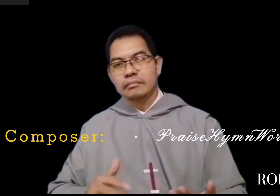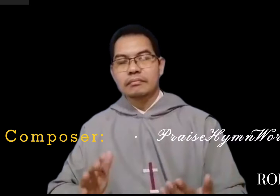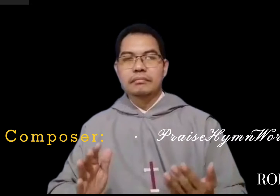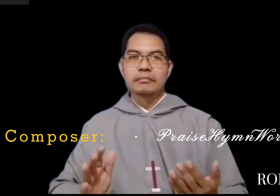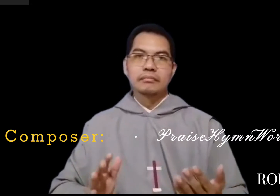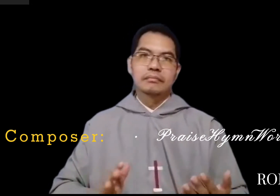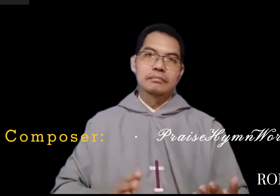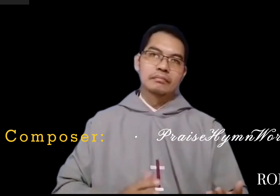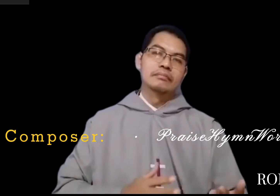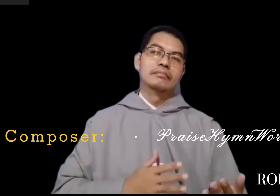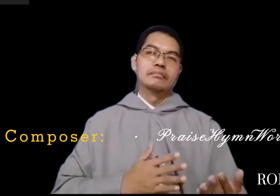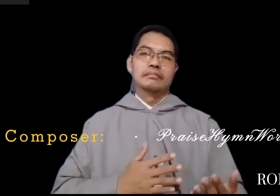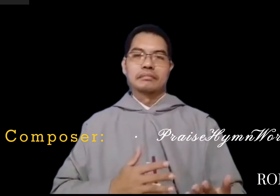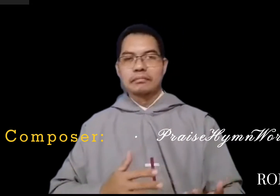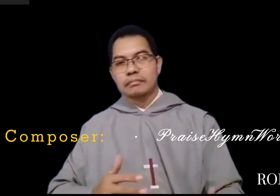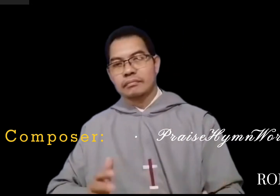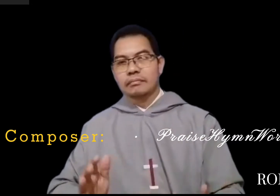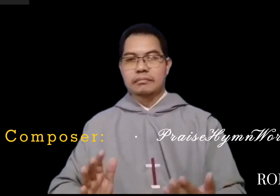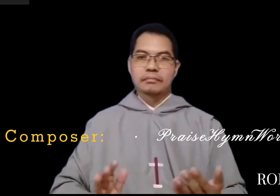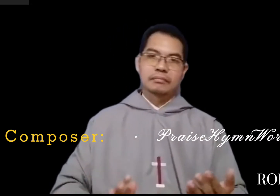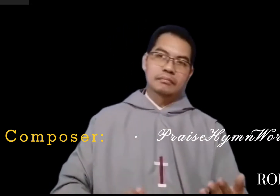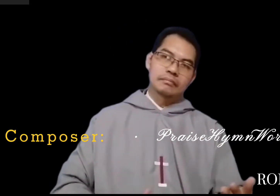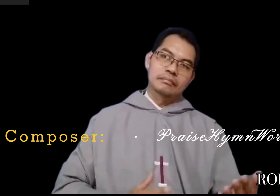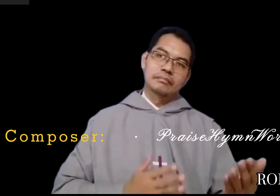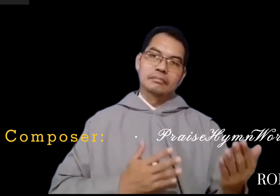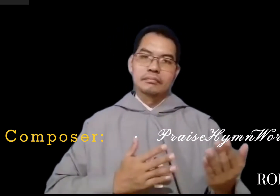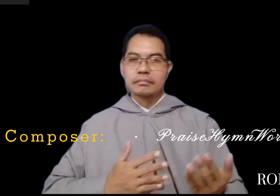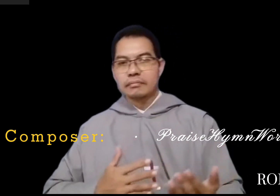Thank you